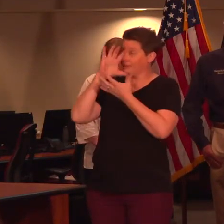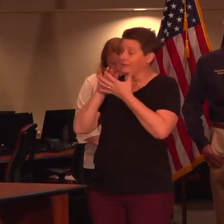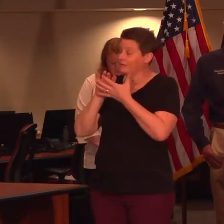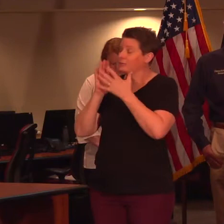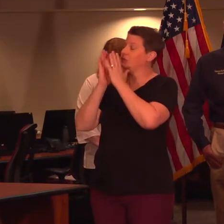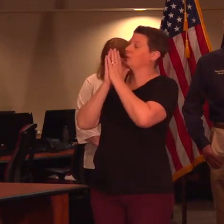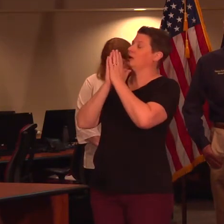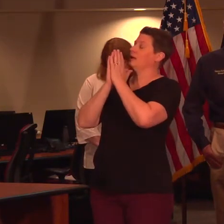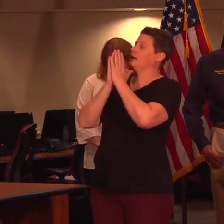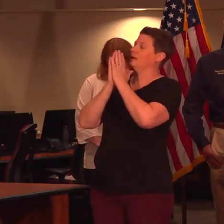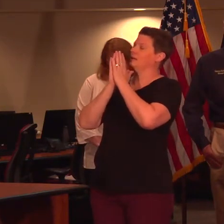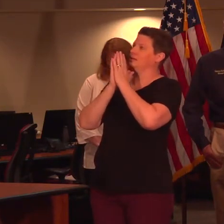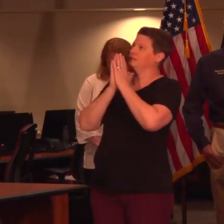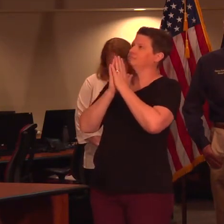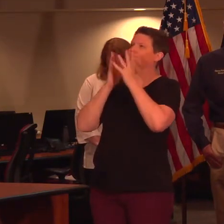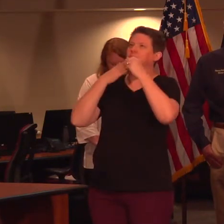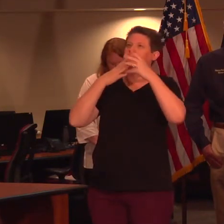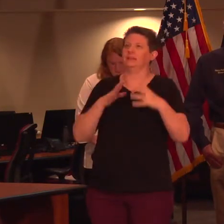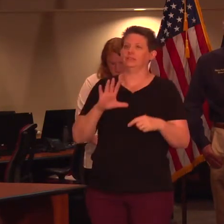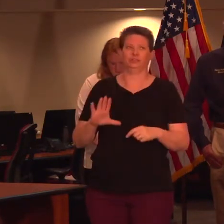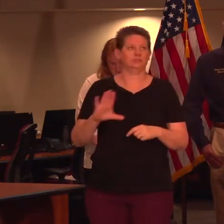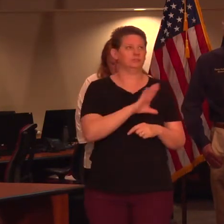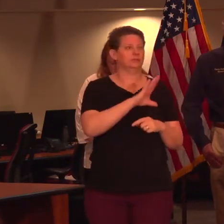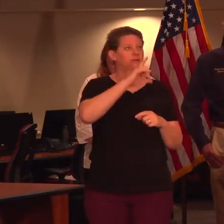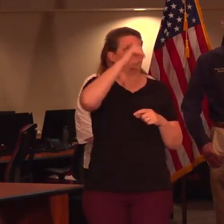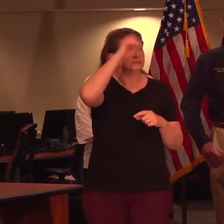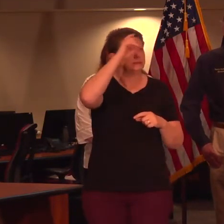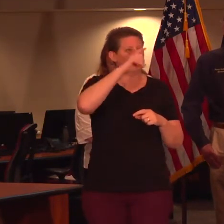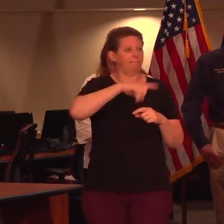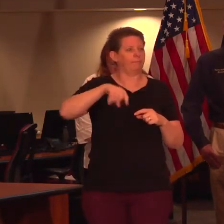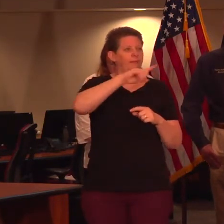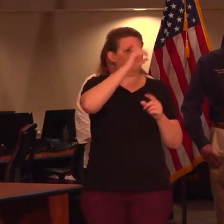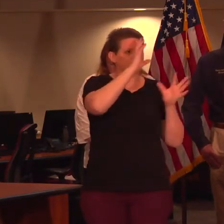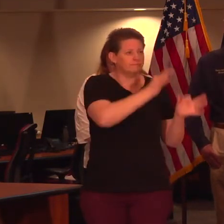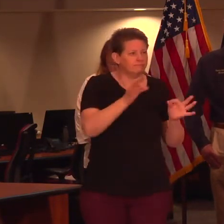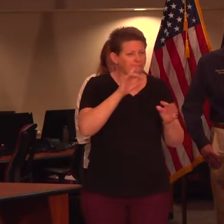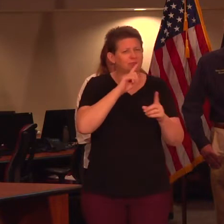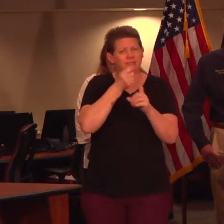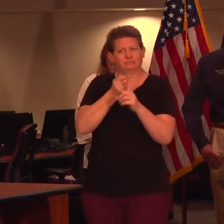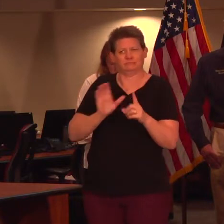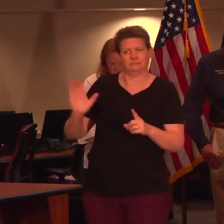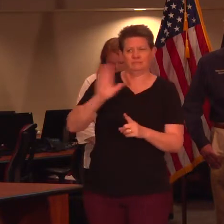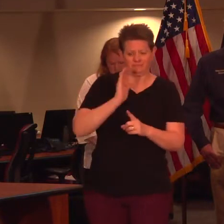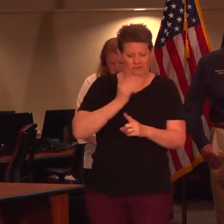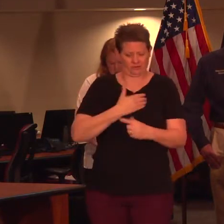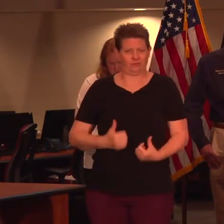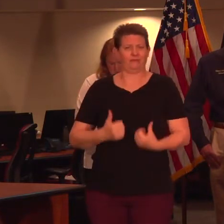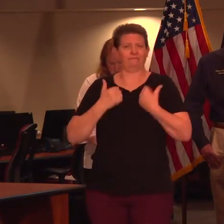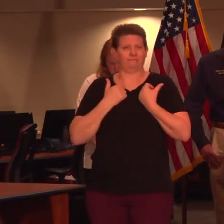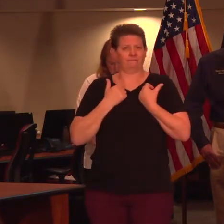the wisdom of leadership, those that are making those decisions that really affect all of our lives, will